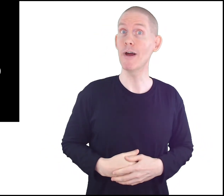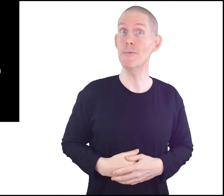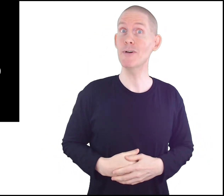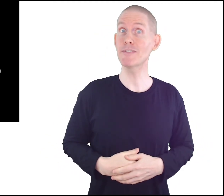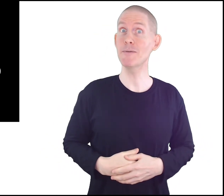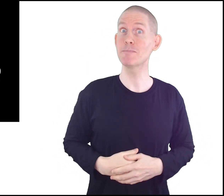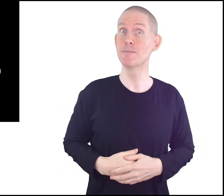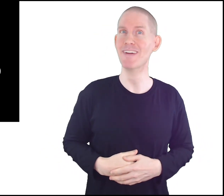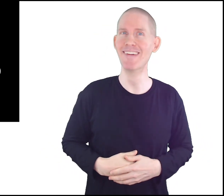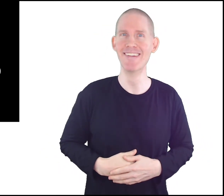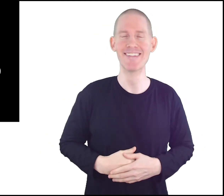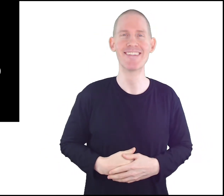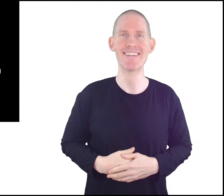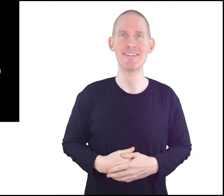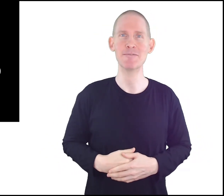Eyebrows up.